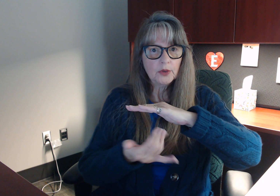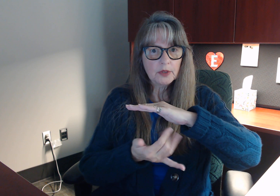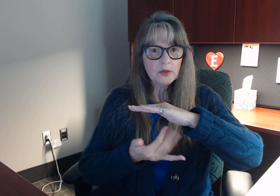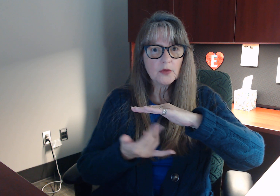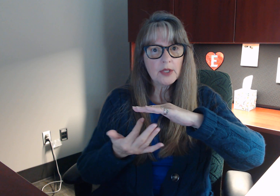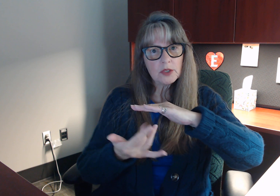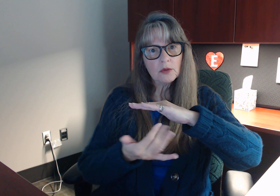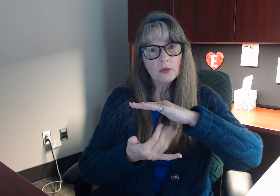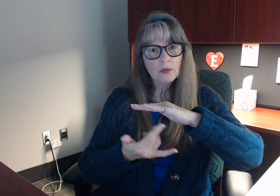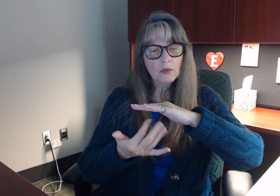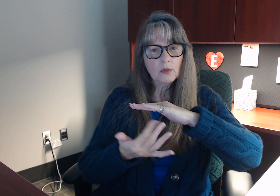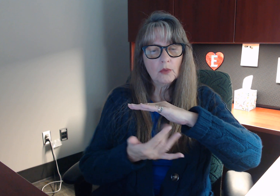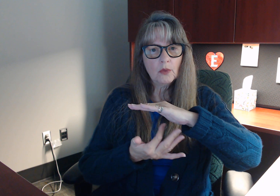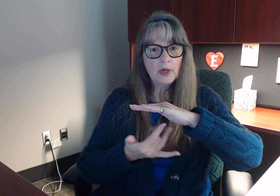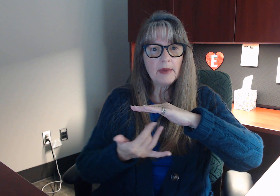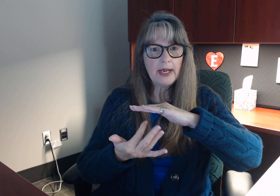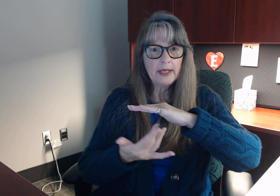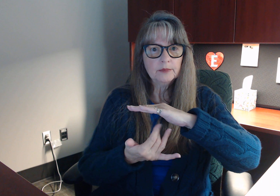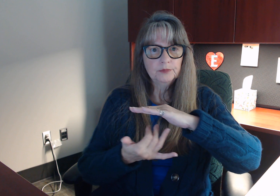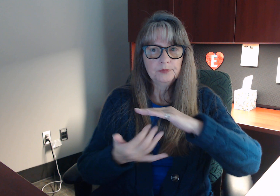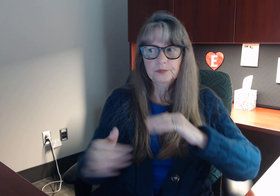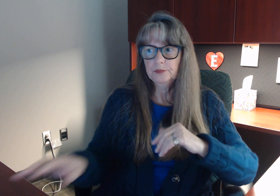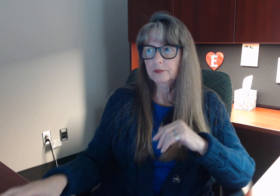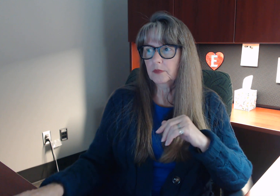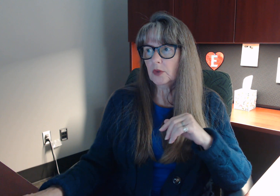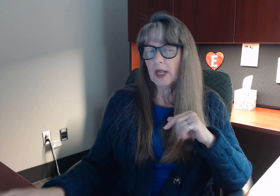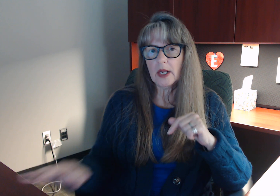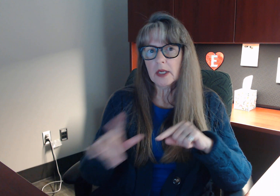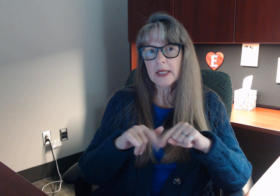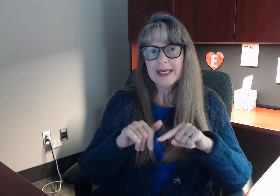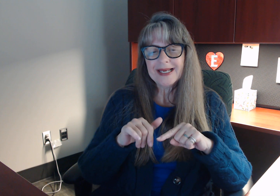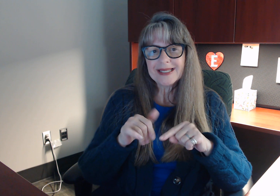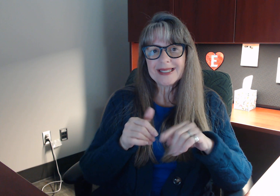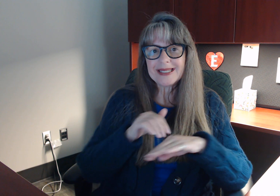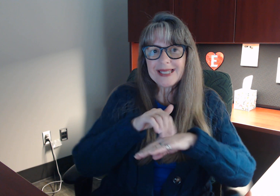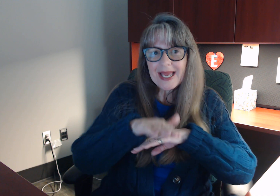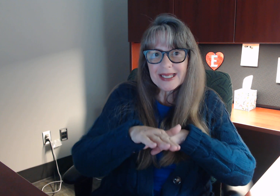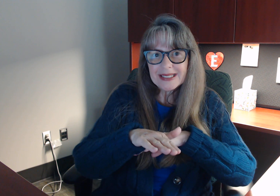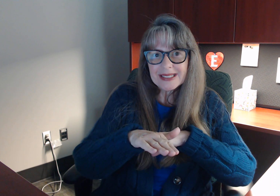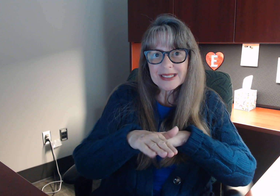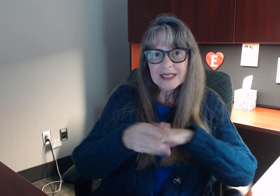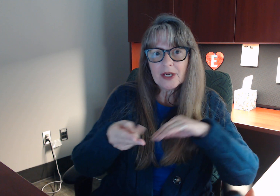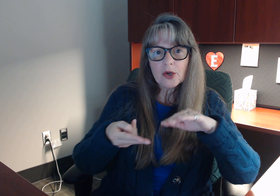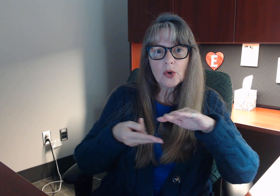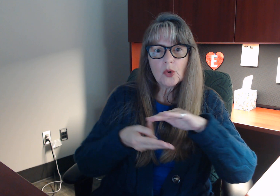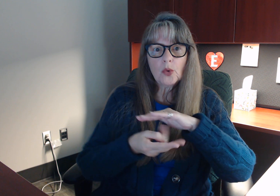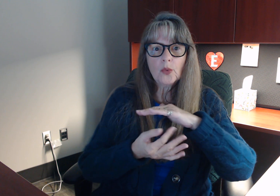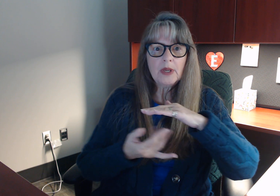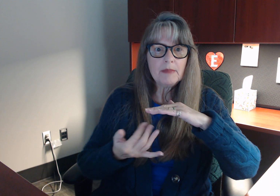So that's cremated. You cannot send